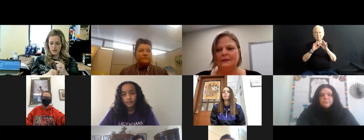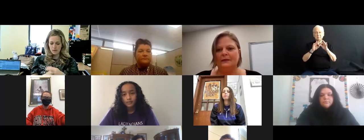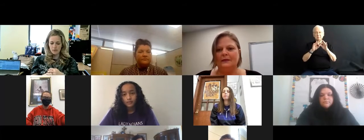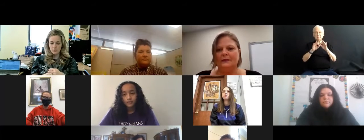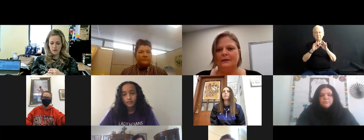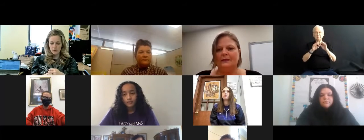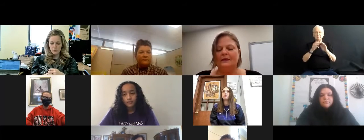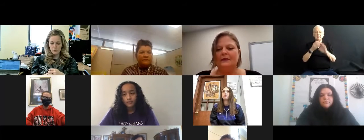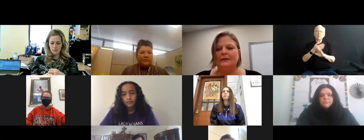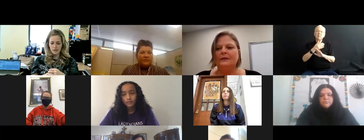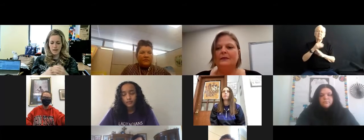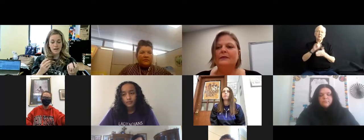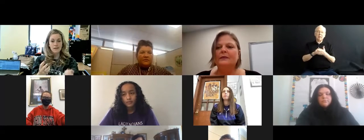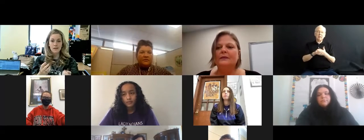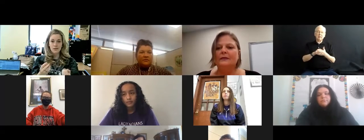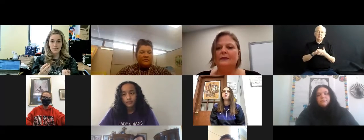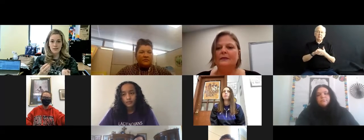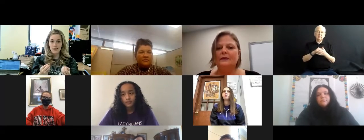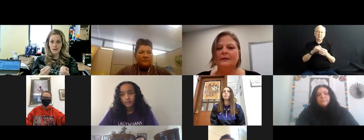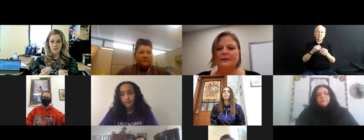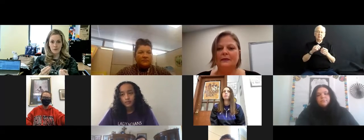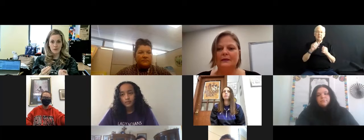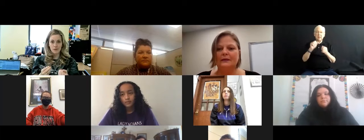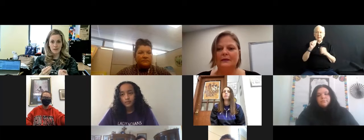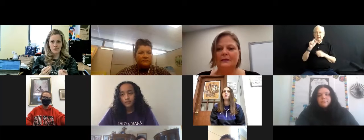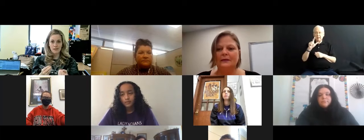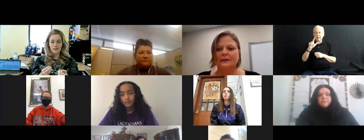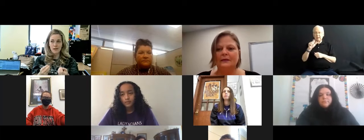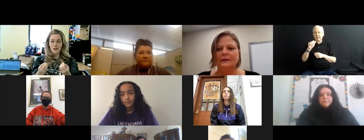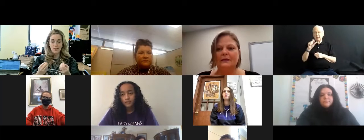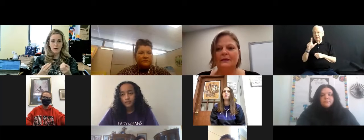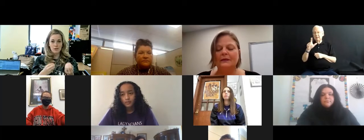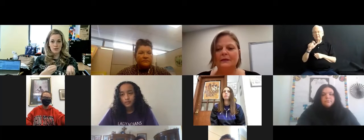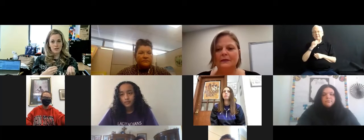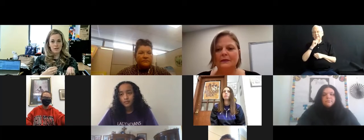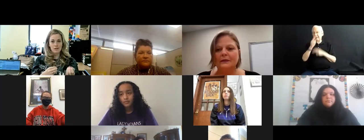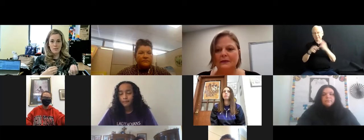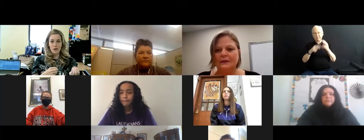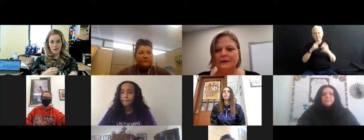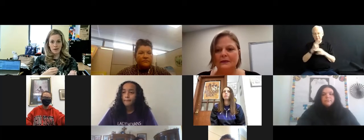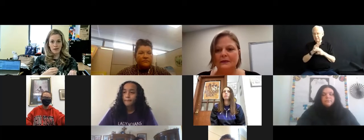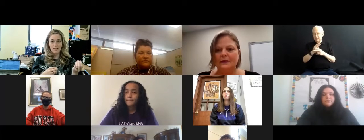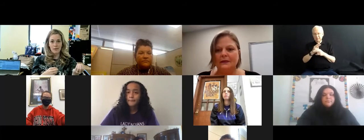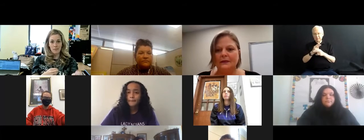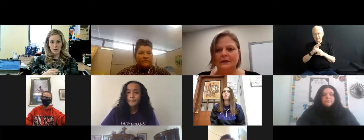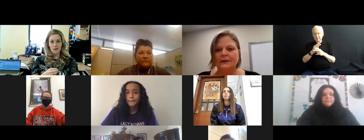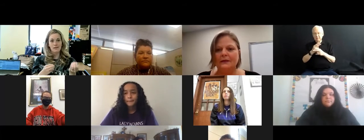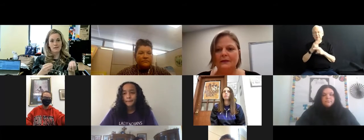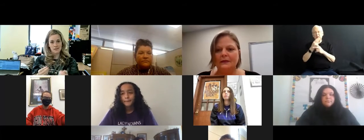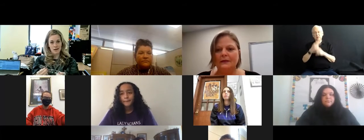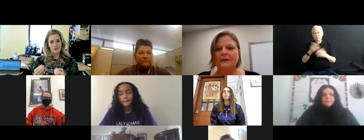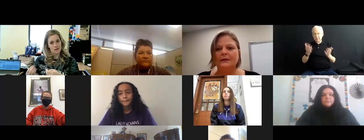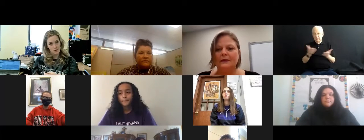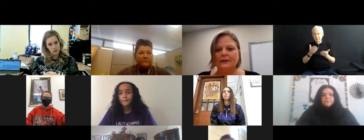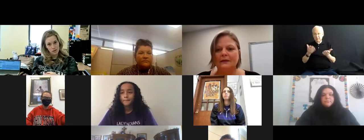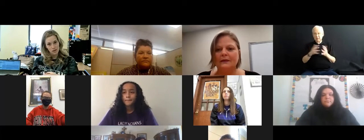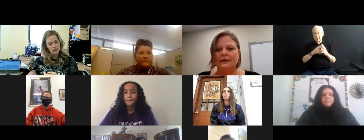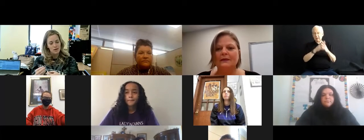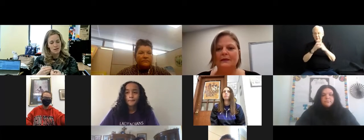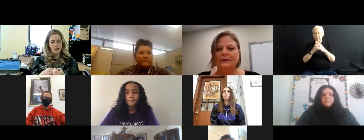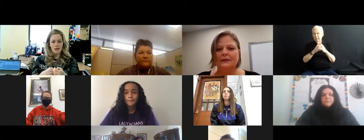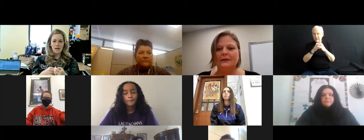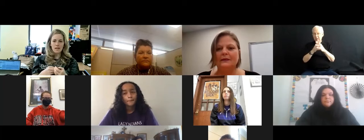Before I do that though, the first one, ASL is not universal. It's used in America, American Sign